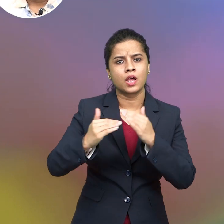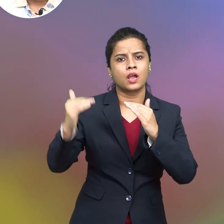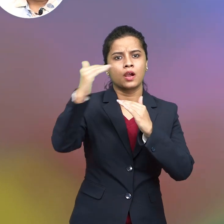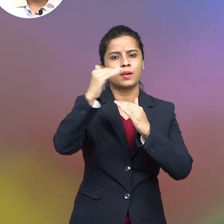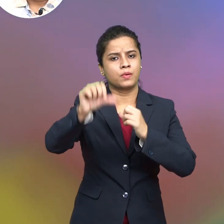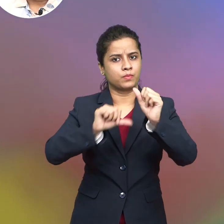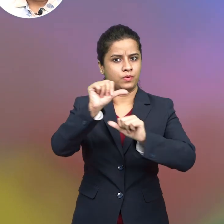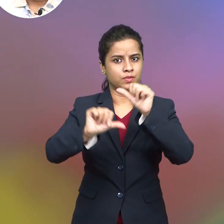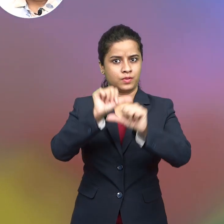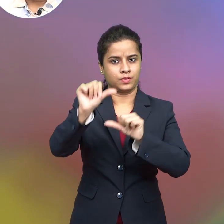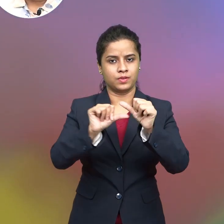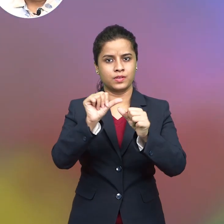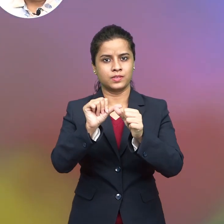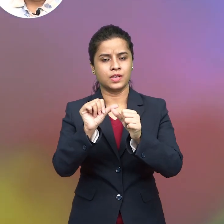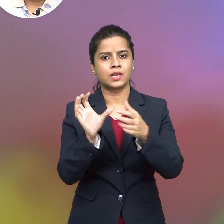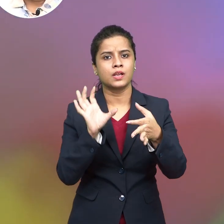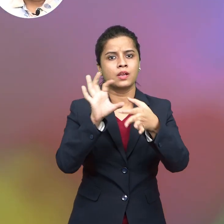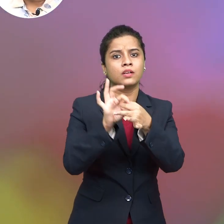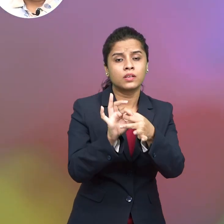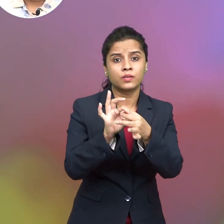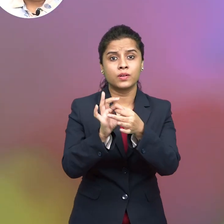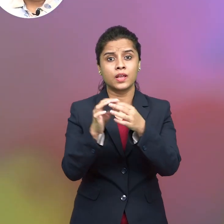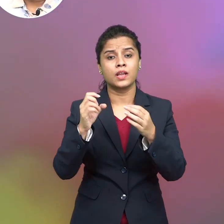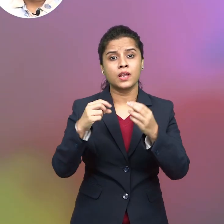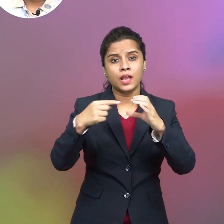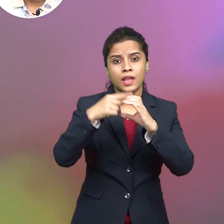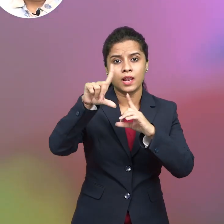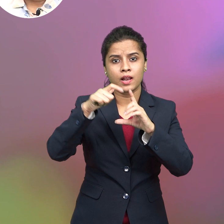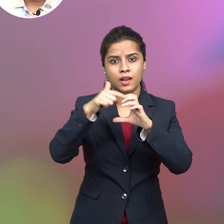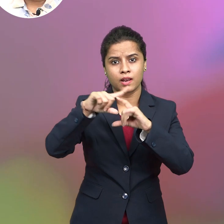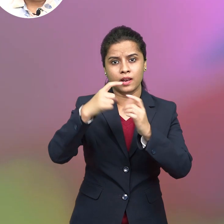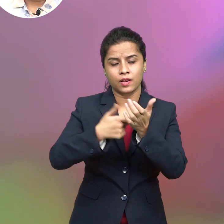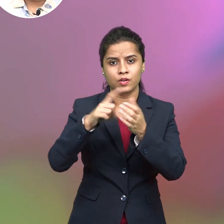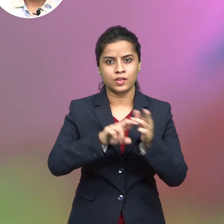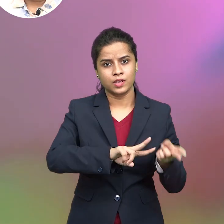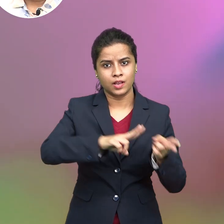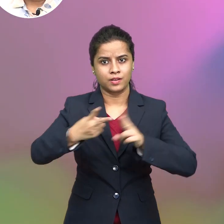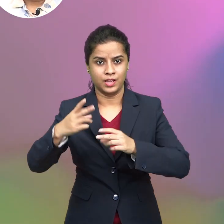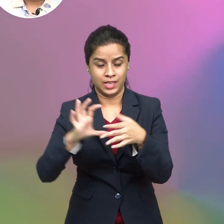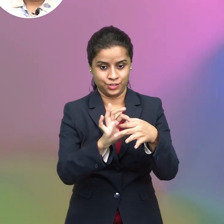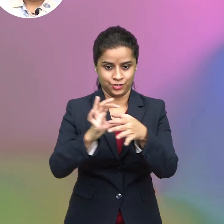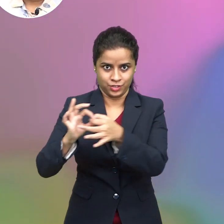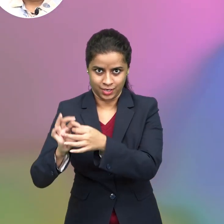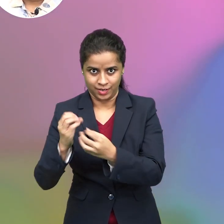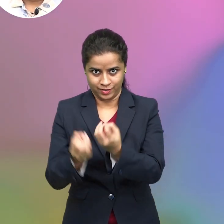processes participate in the electron transfer chain reaction in mitochondria.